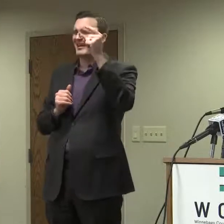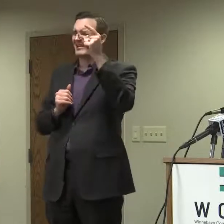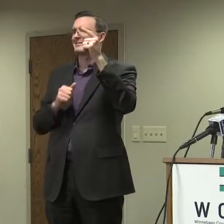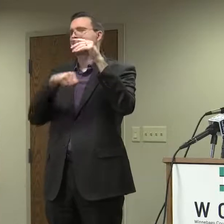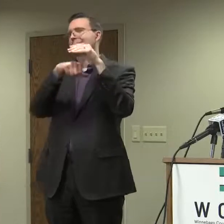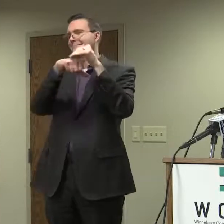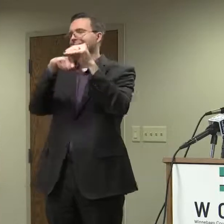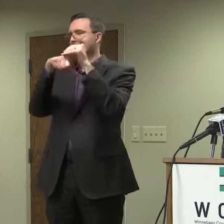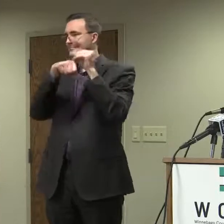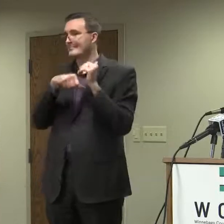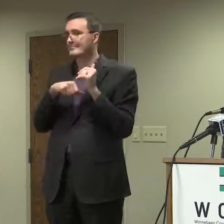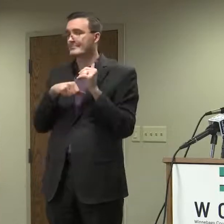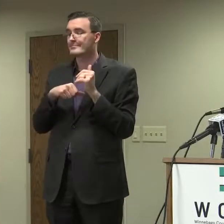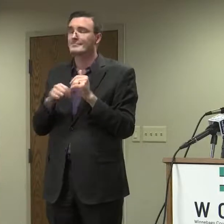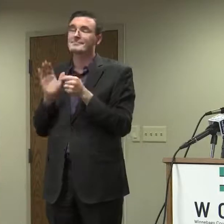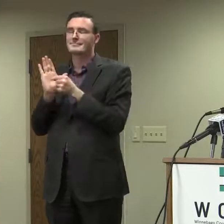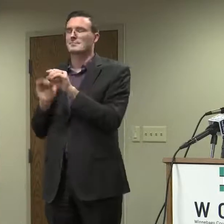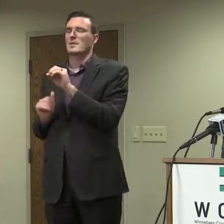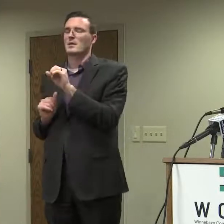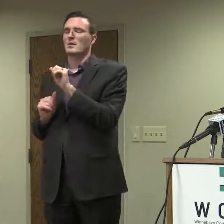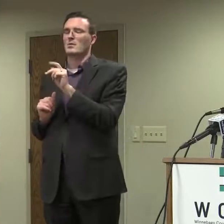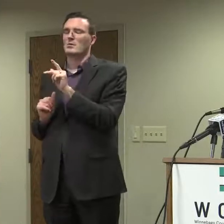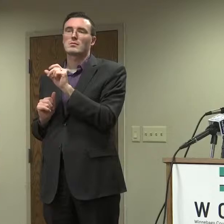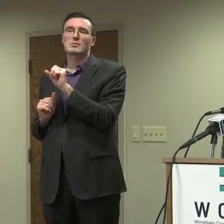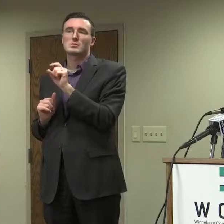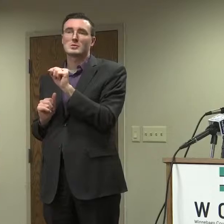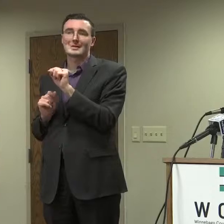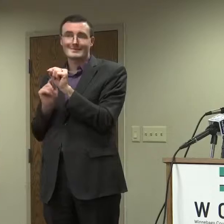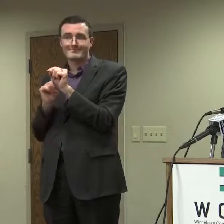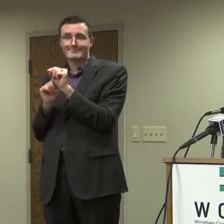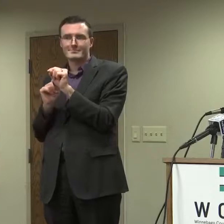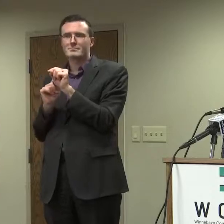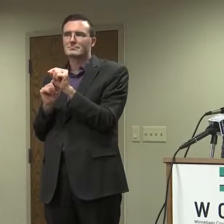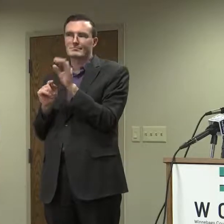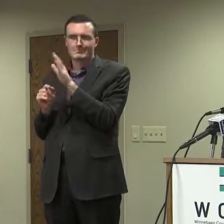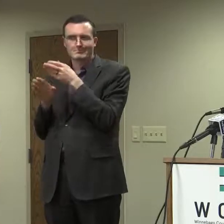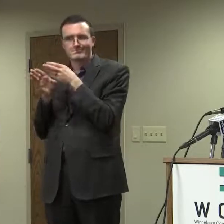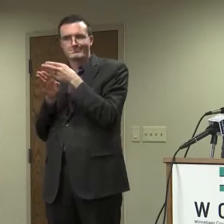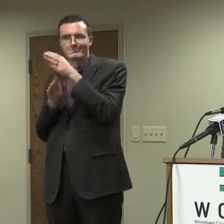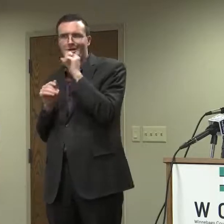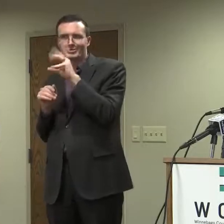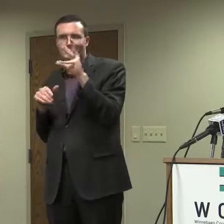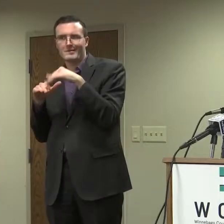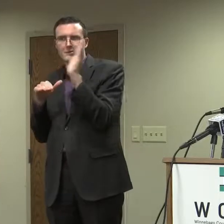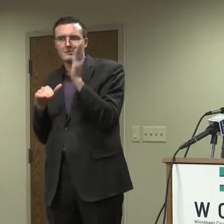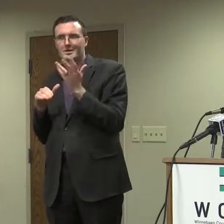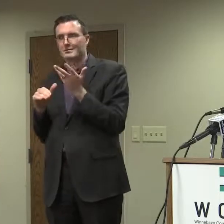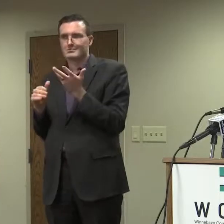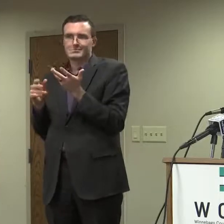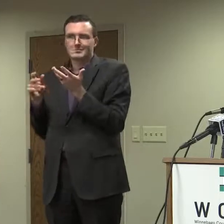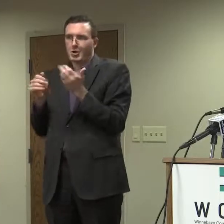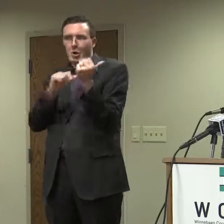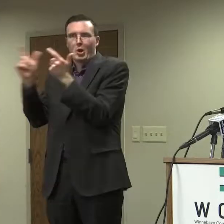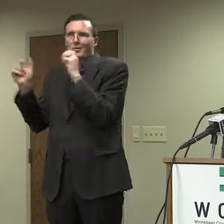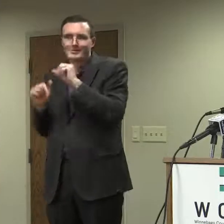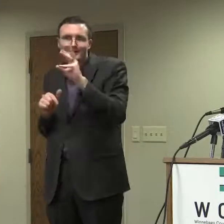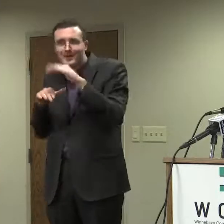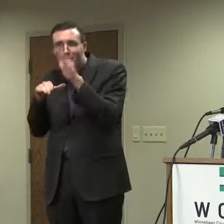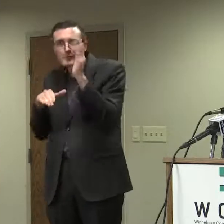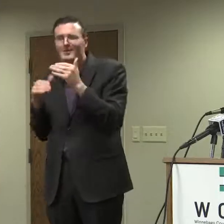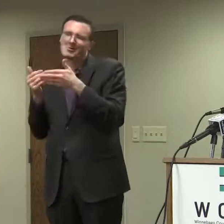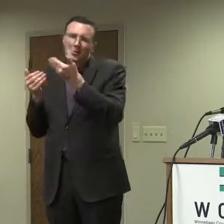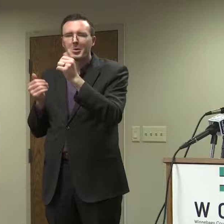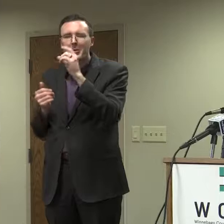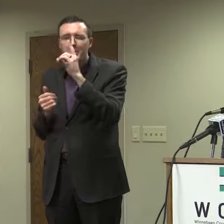over 65, they're doing their method a little bit different because they have 65-year-olds who are continually coming in. The hospitals are having to pull through. If you